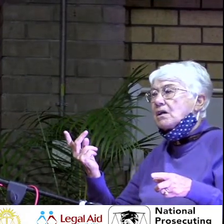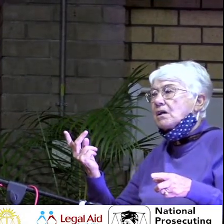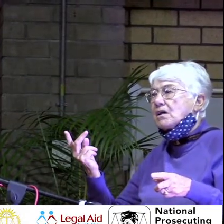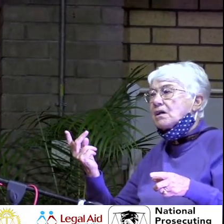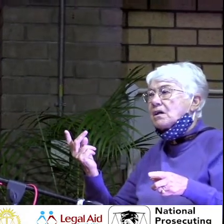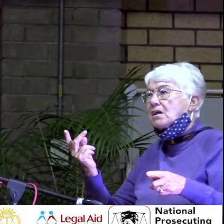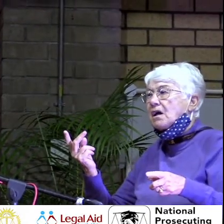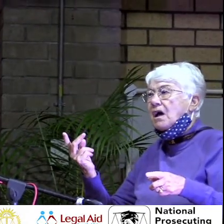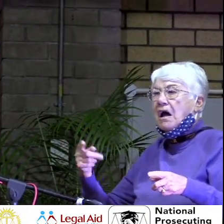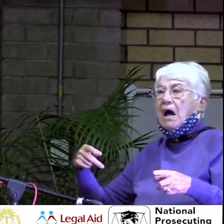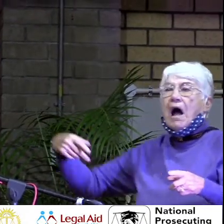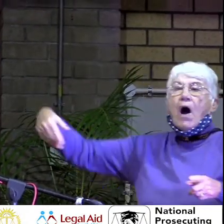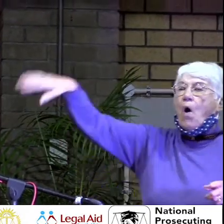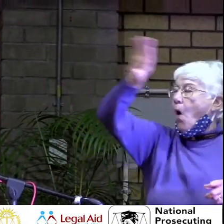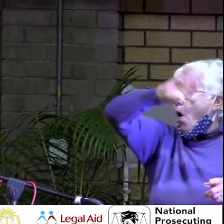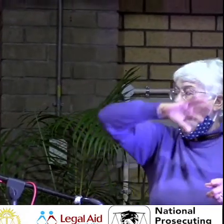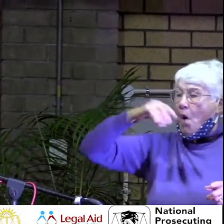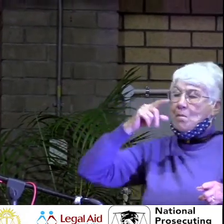little of women.